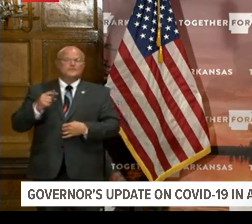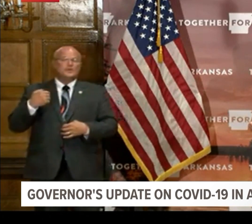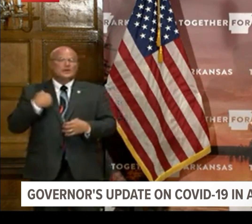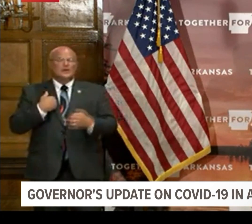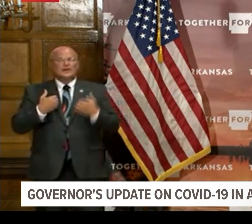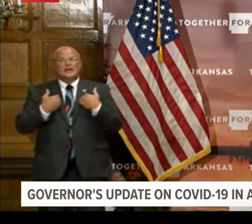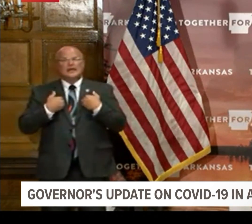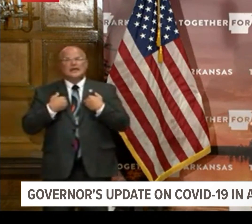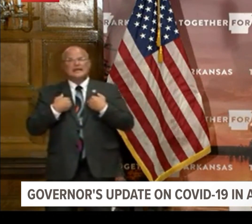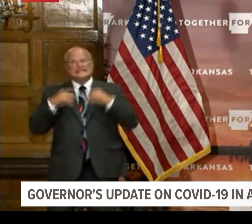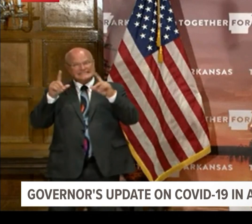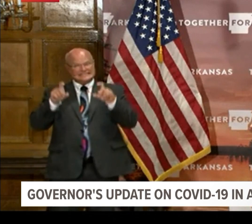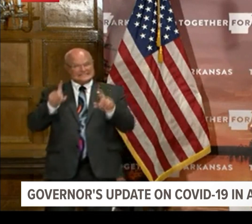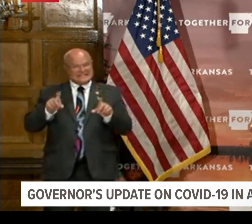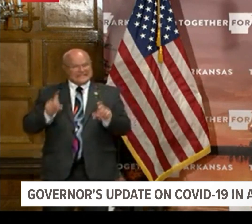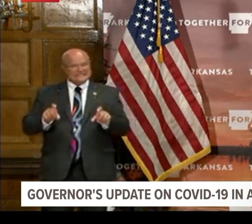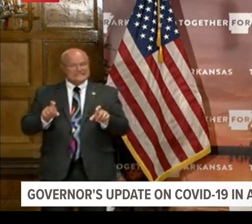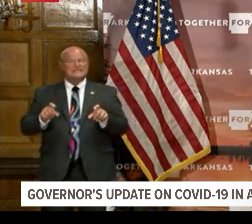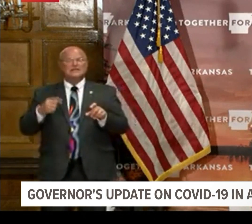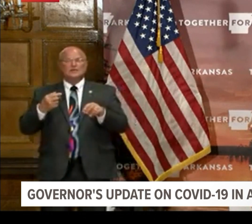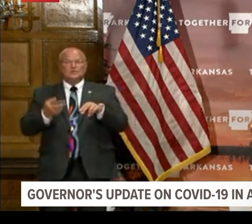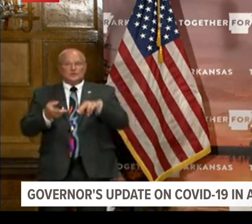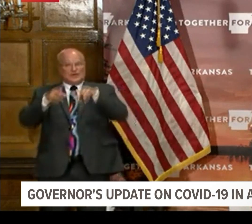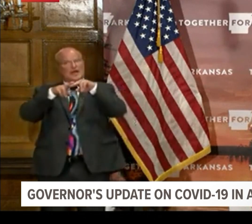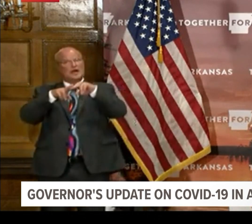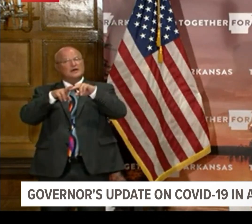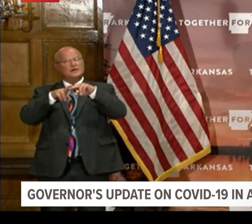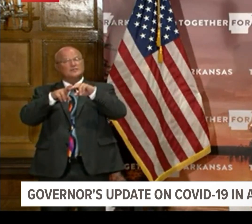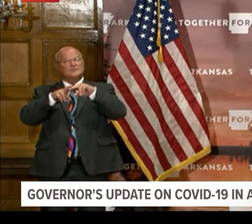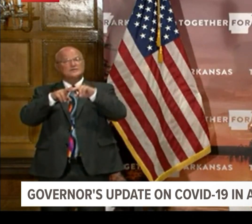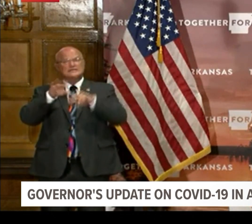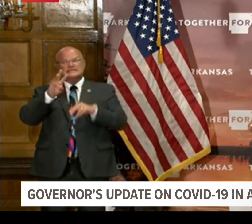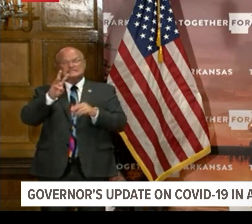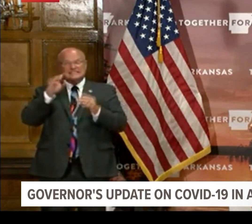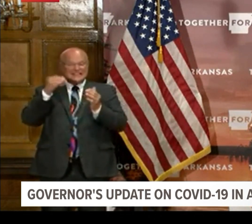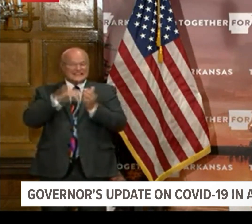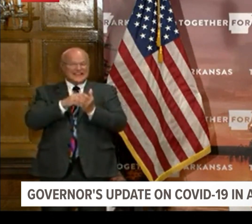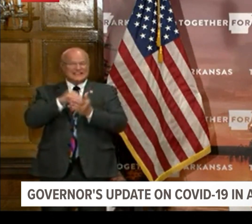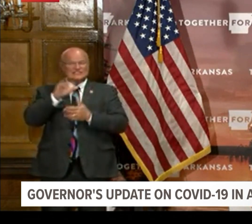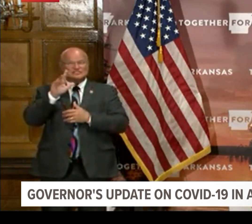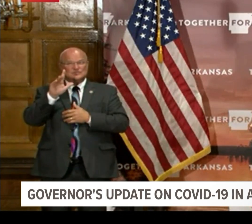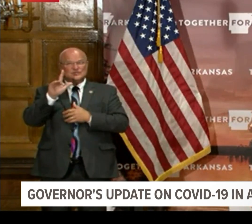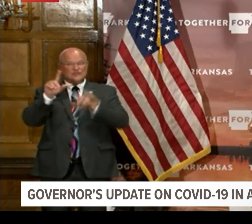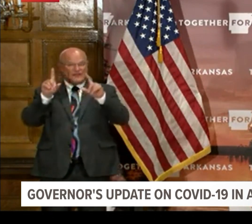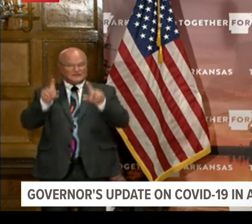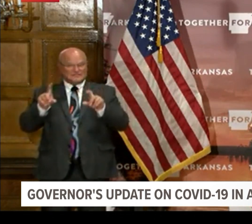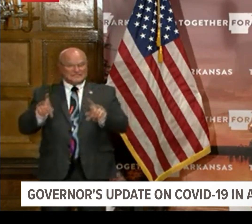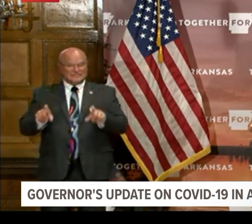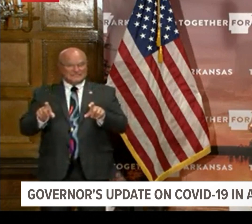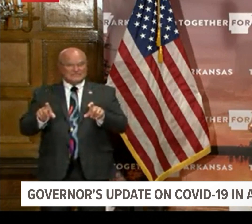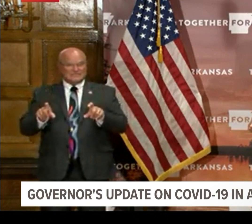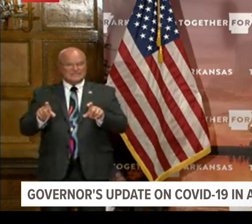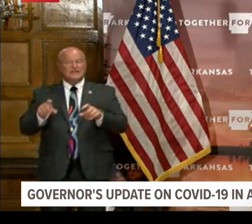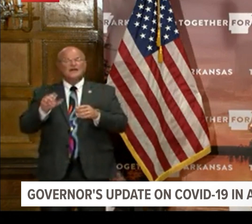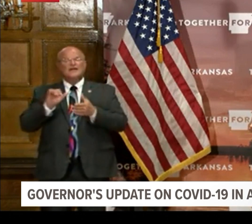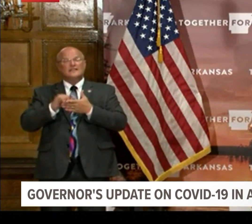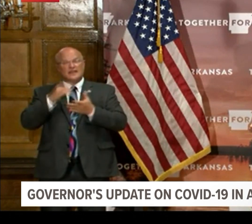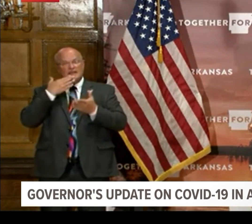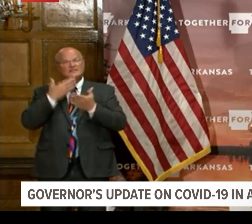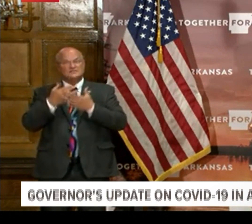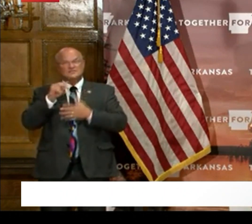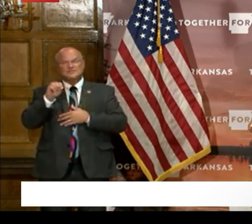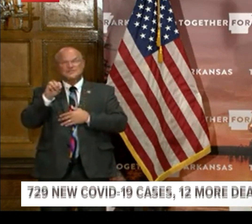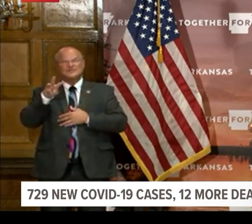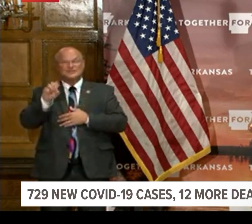We had testing. We were up to 6,025 tests, and so that's good